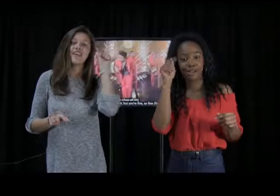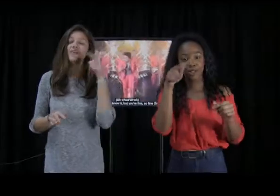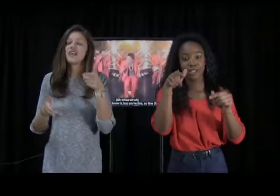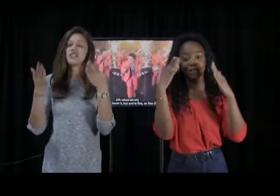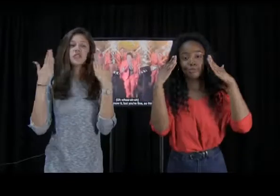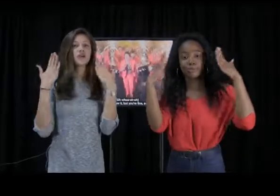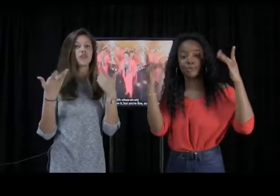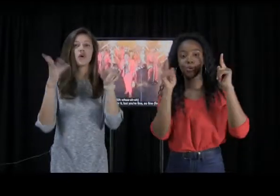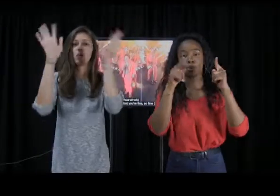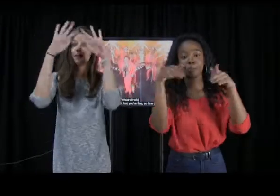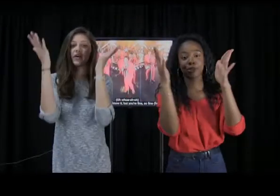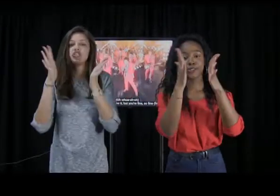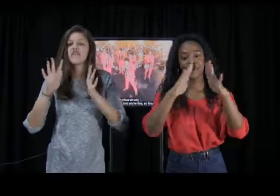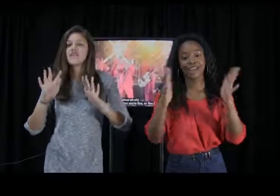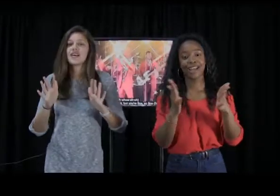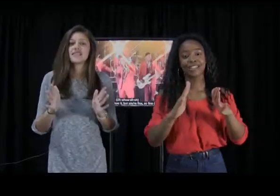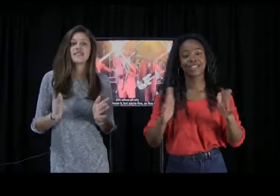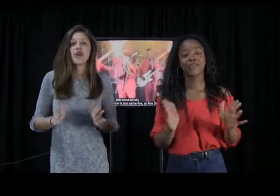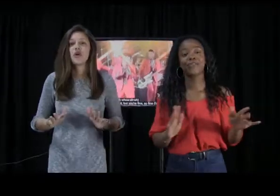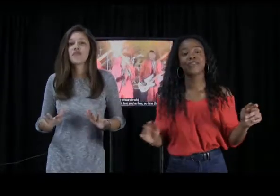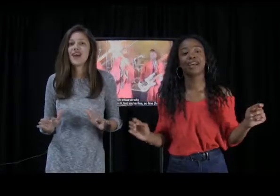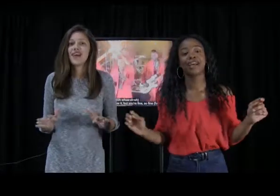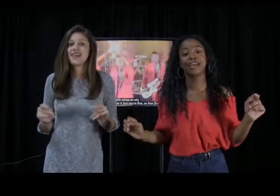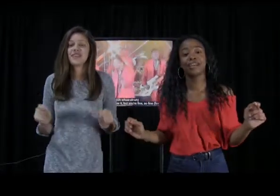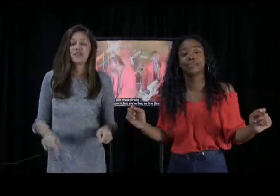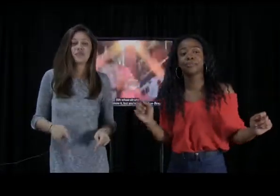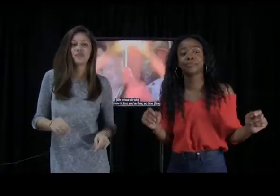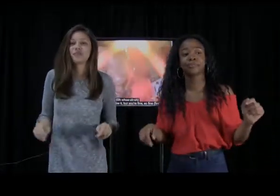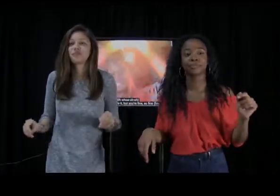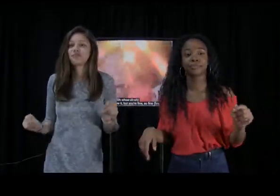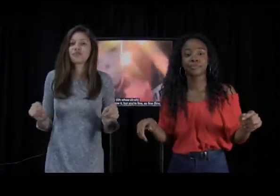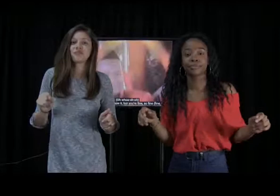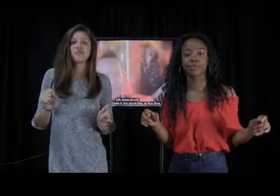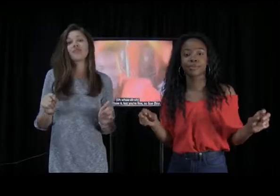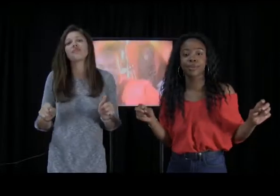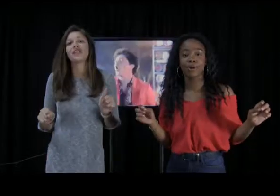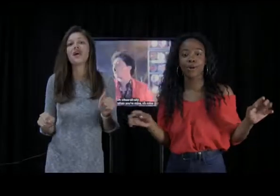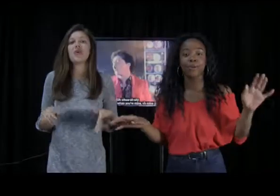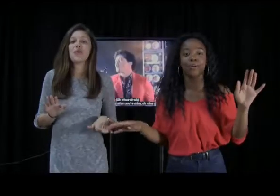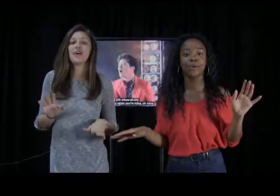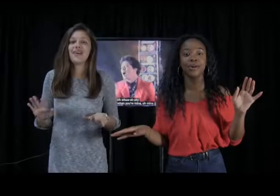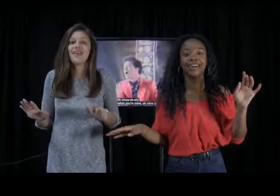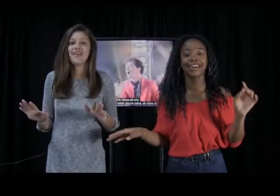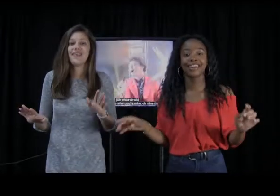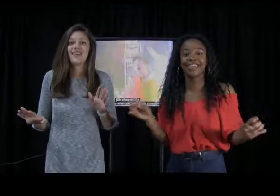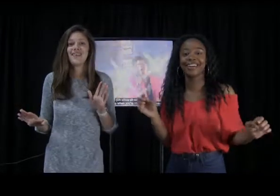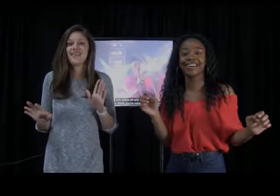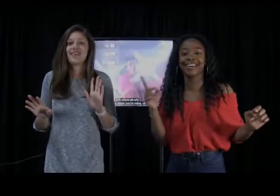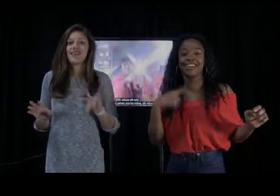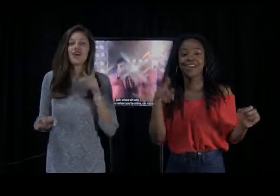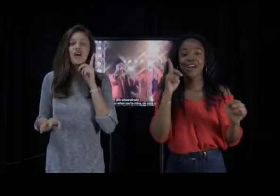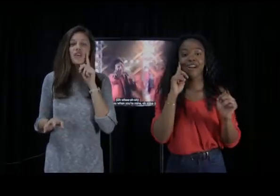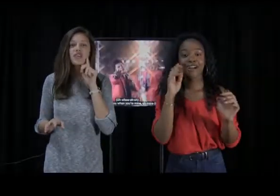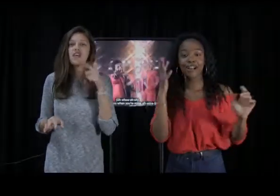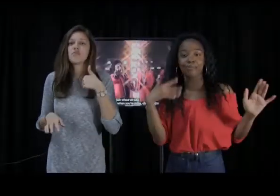Ooh, oh, I know that you don't know it, but you're fine, so fine. Fine, so fine.